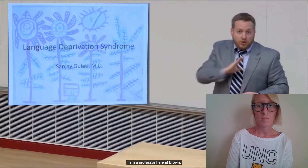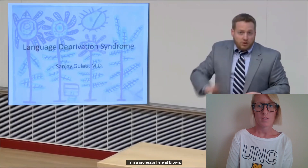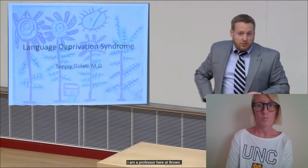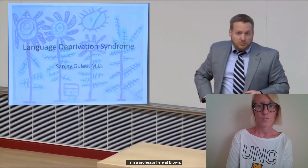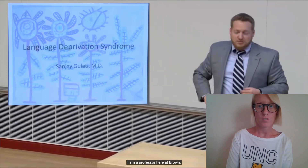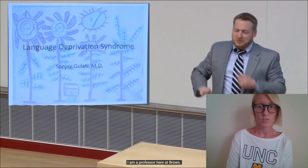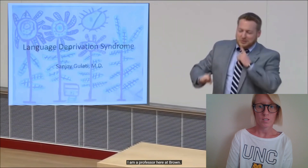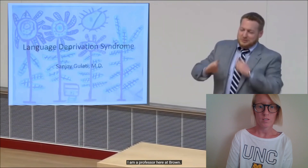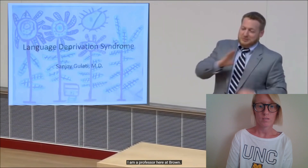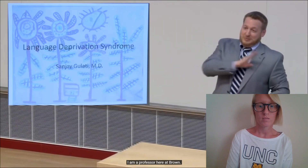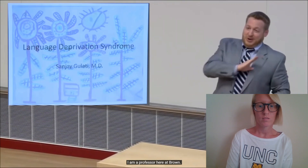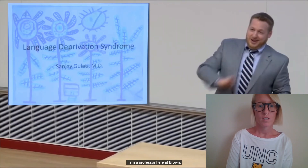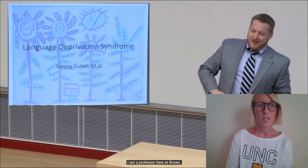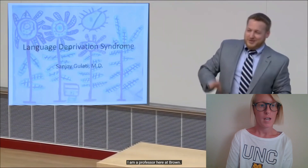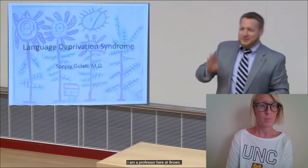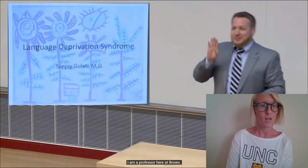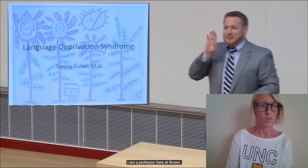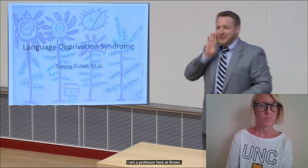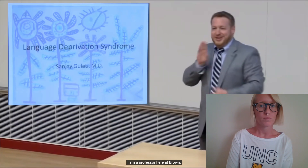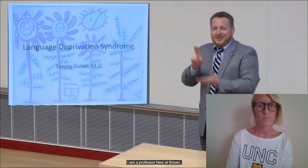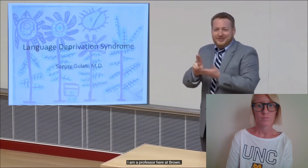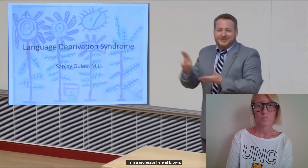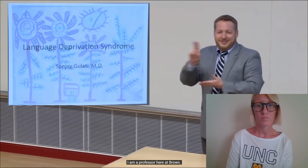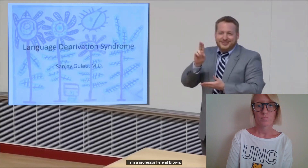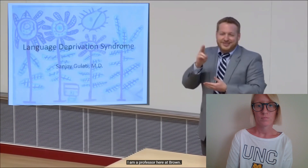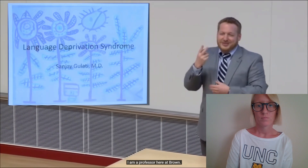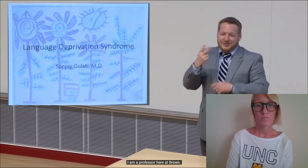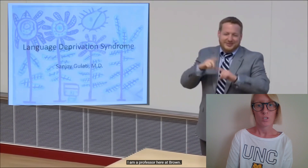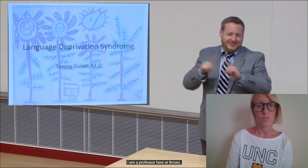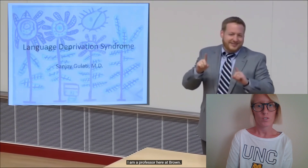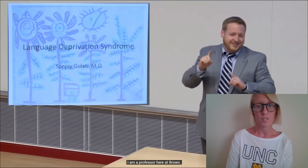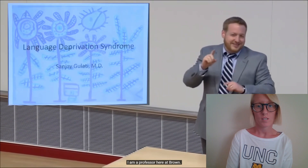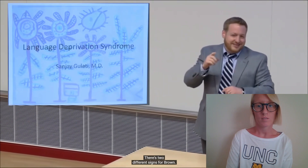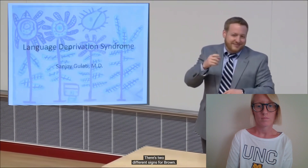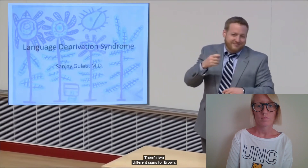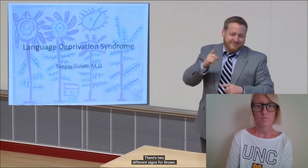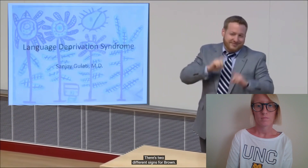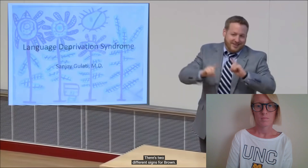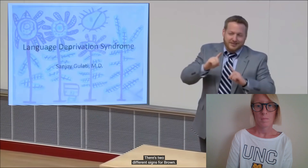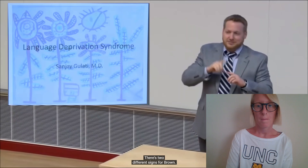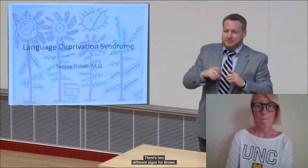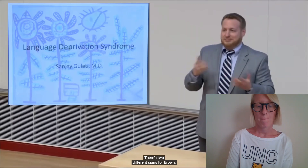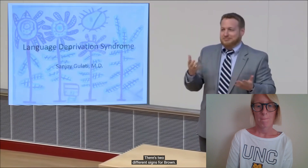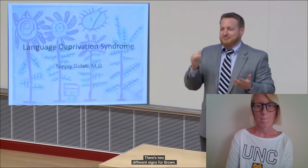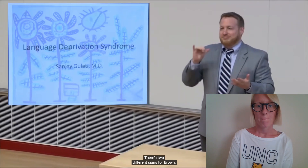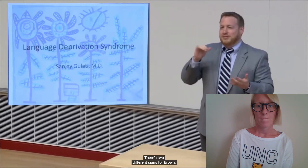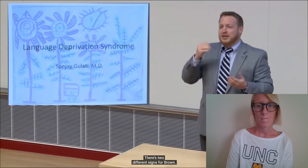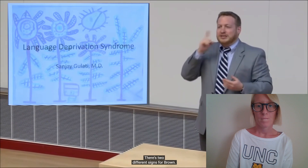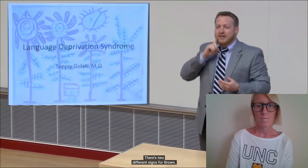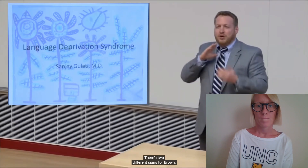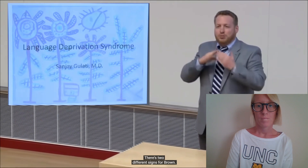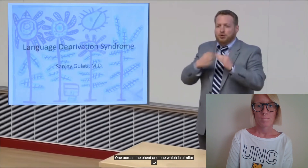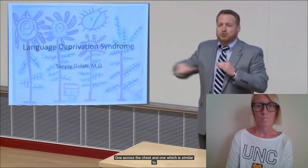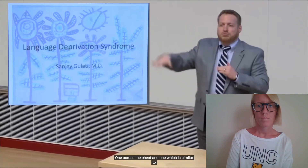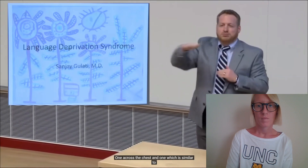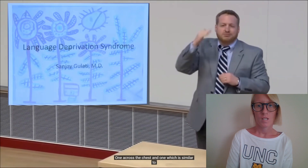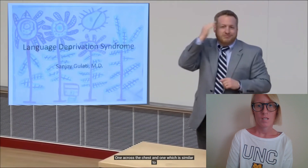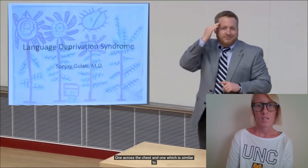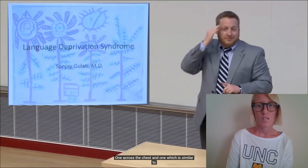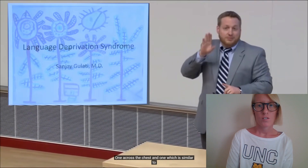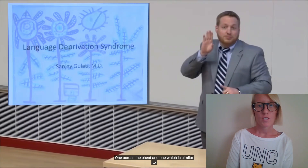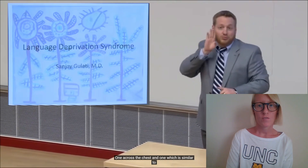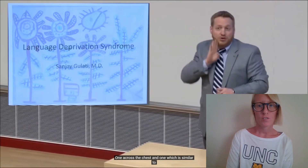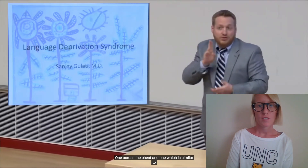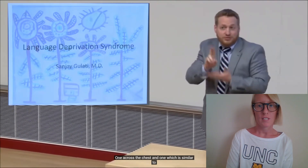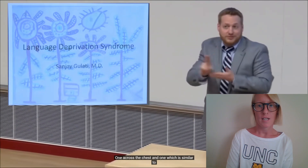Tim, and I'm a the professor here at Brown. At Brown University. There's two different signs for Brown, one across the chest